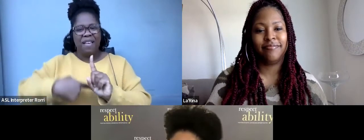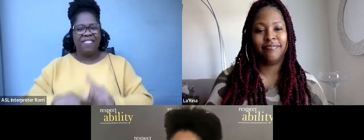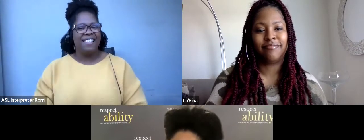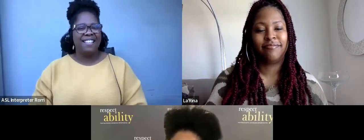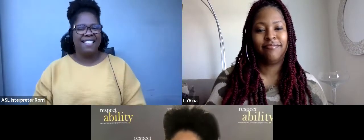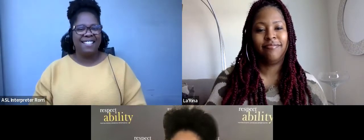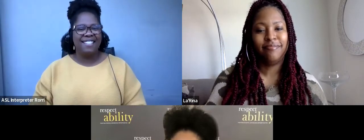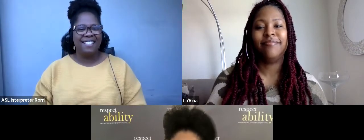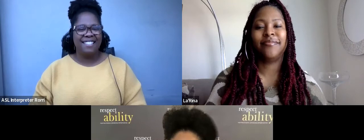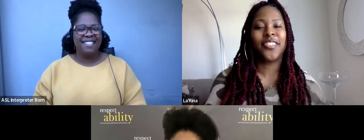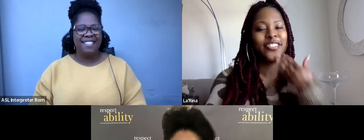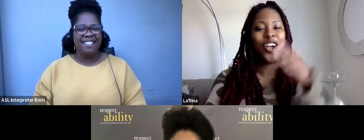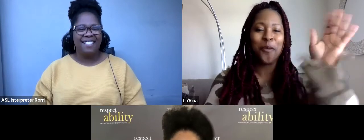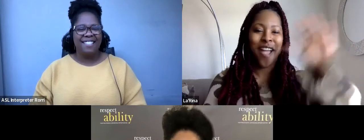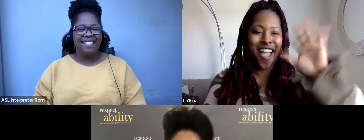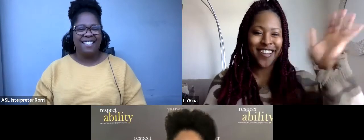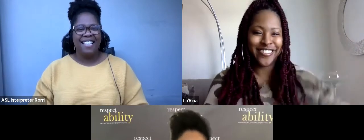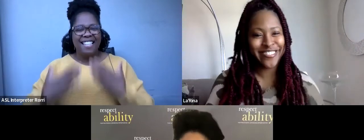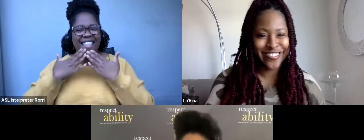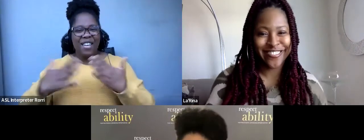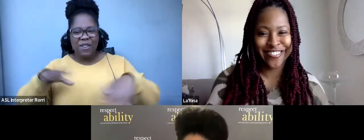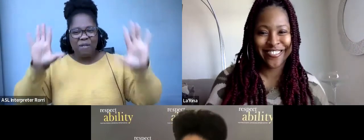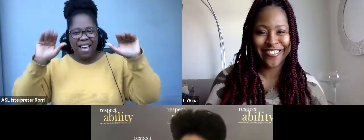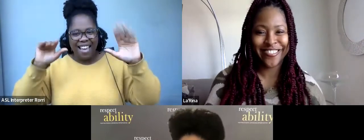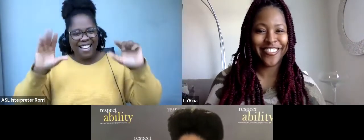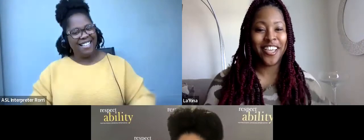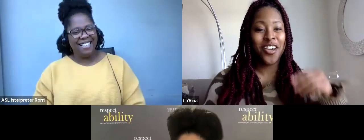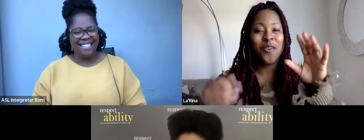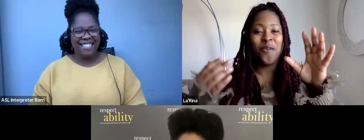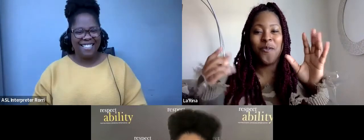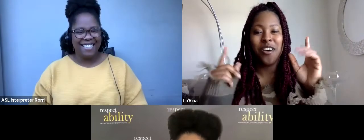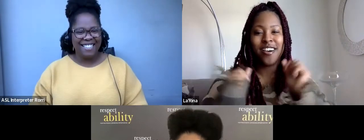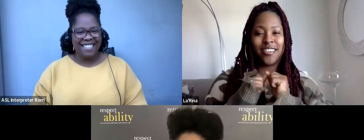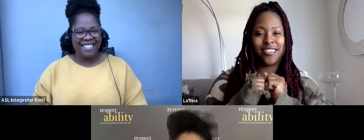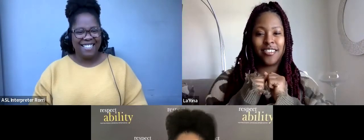Thanks for joining us. Thank you. Goodbye.